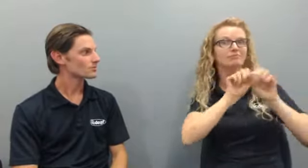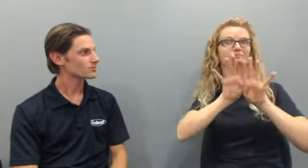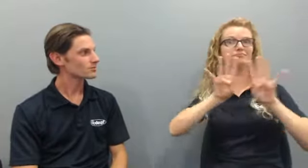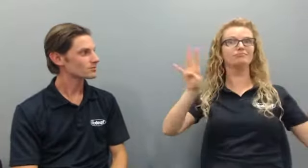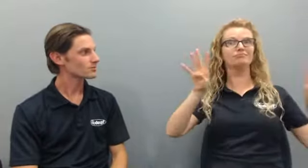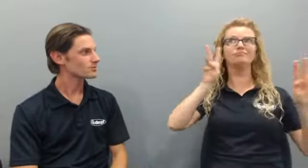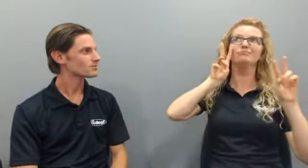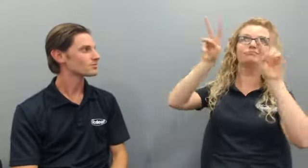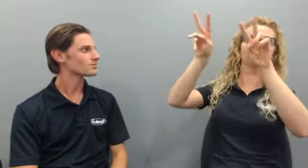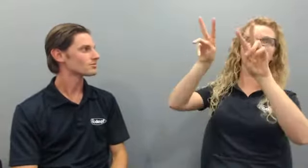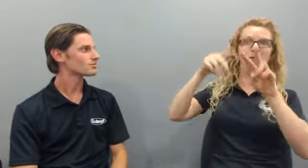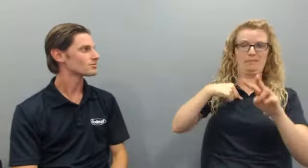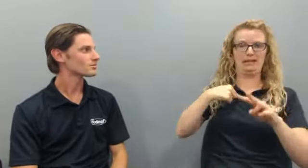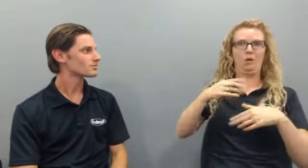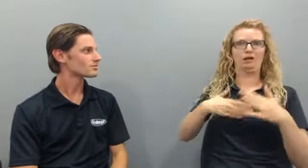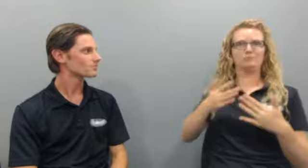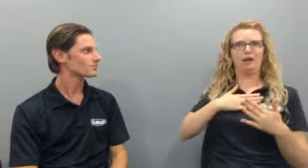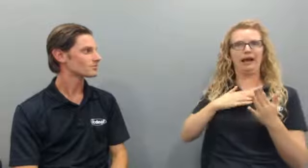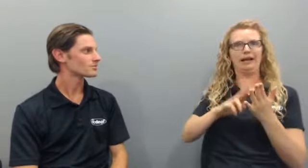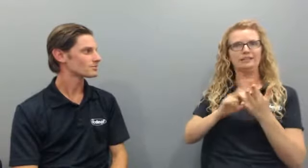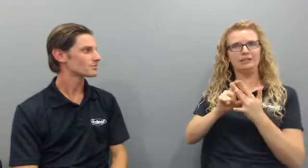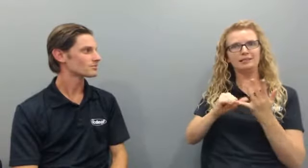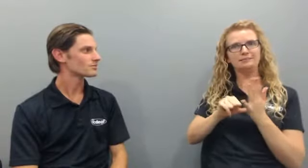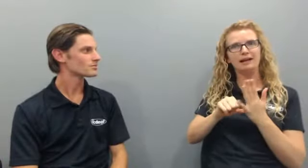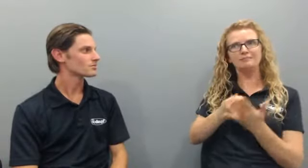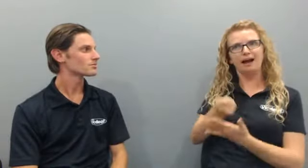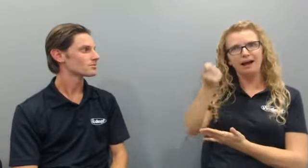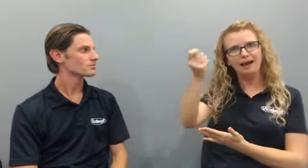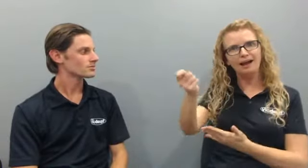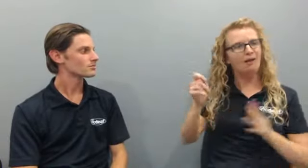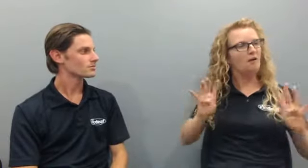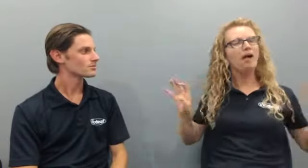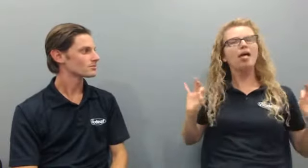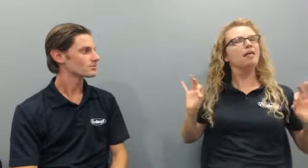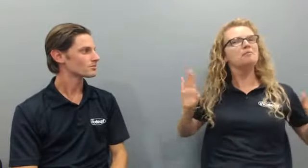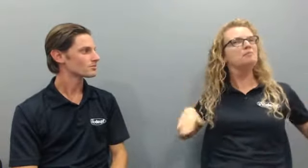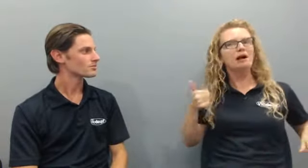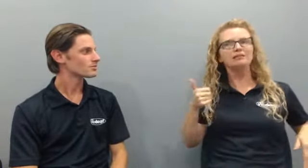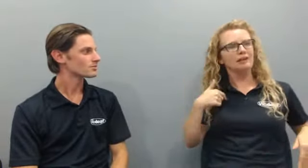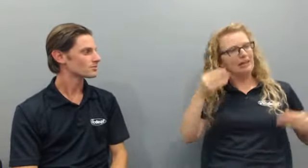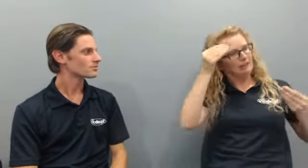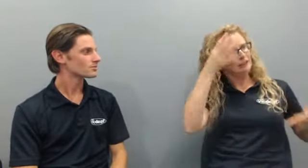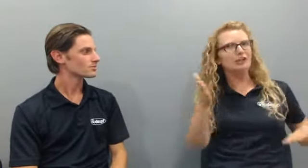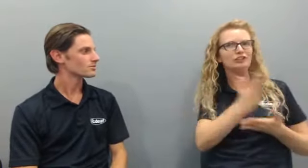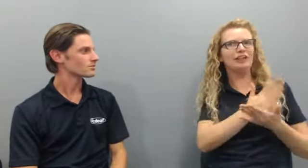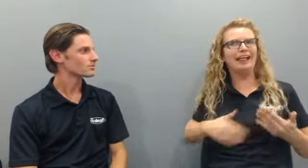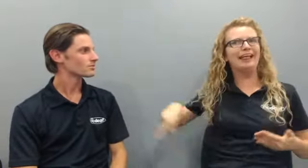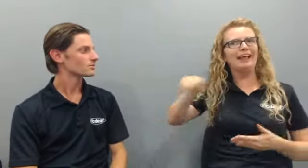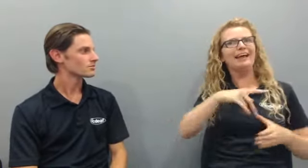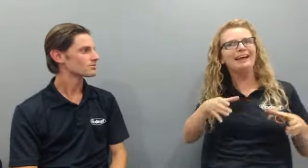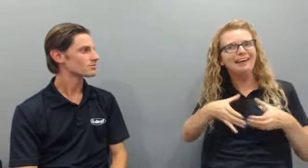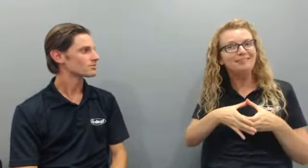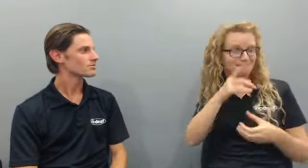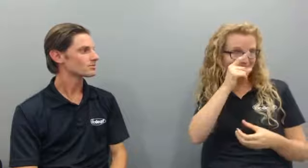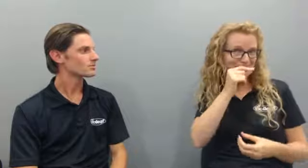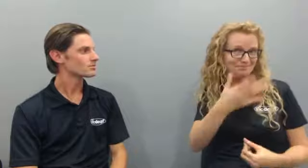say to my friends, hey, come on, I've organised an interpreter and I'll pay for it out of my NDIS package, and everyone else can attend and enjoy having the